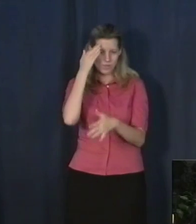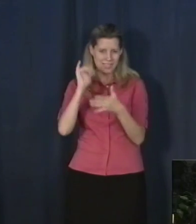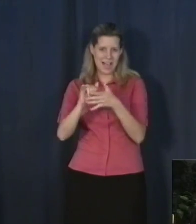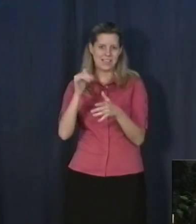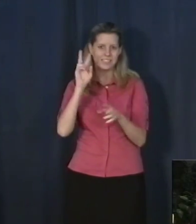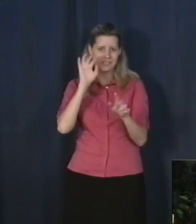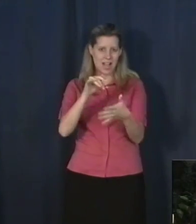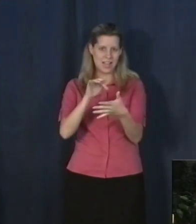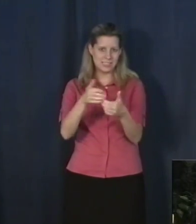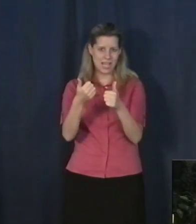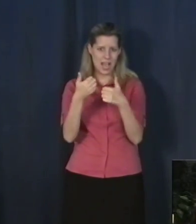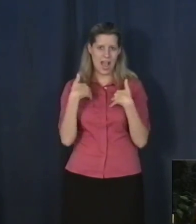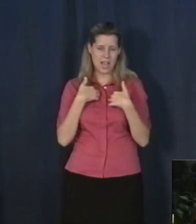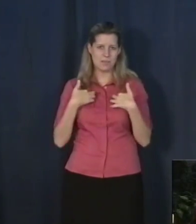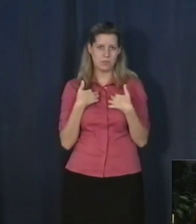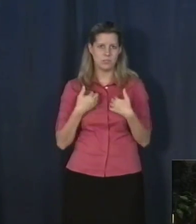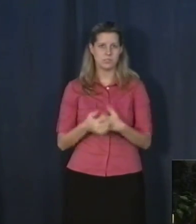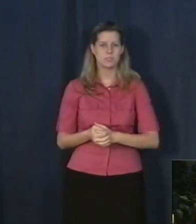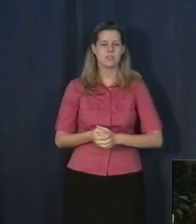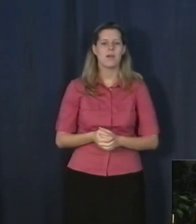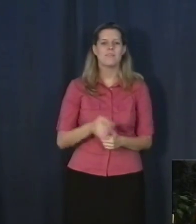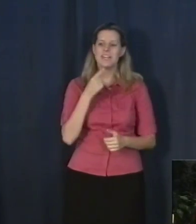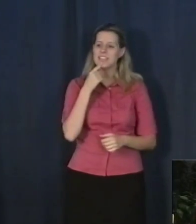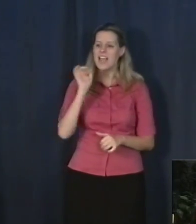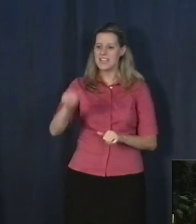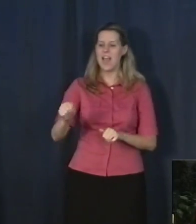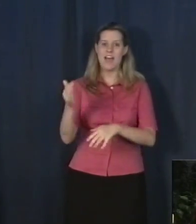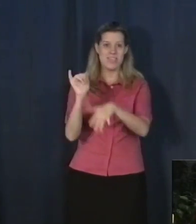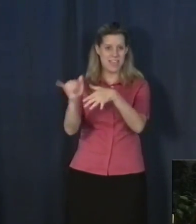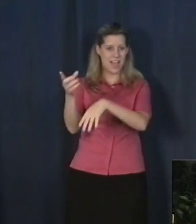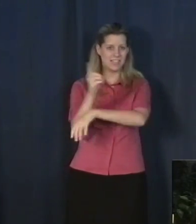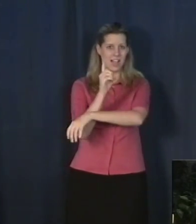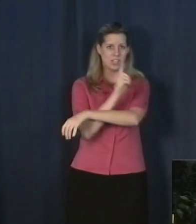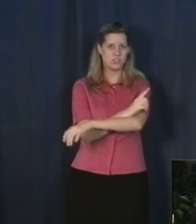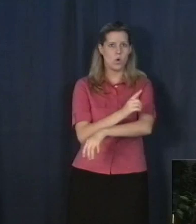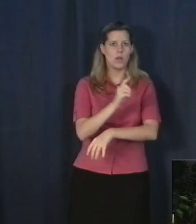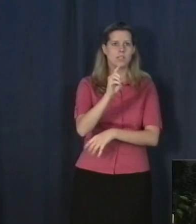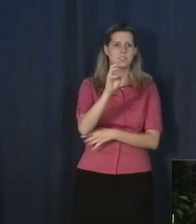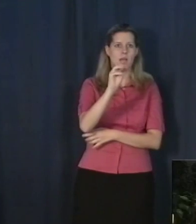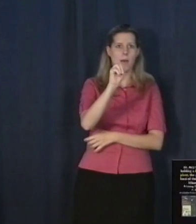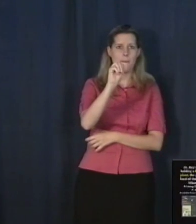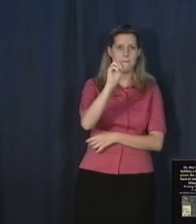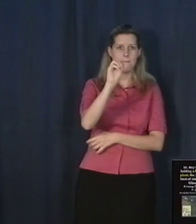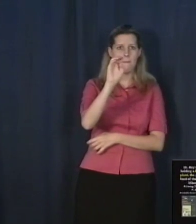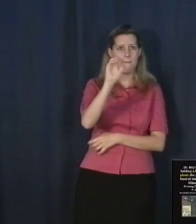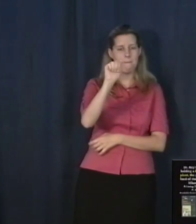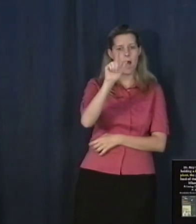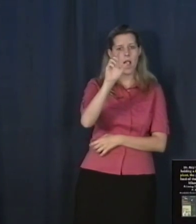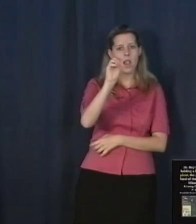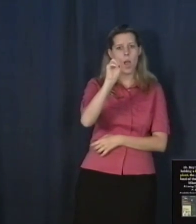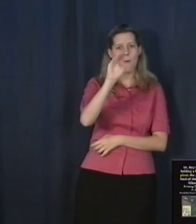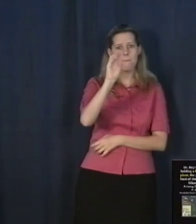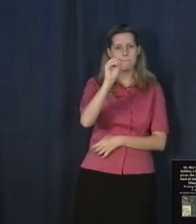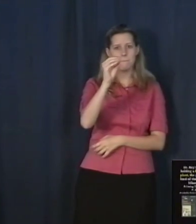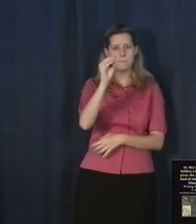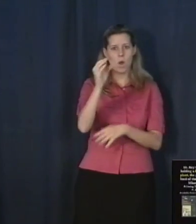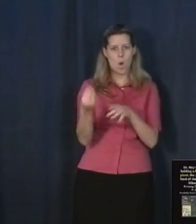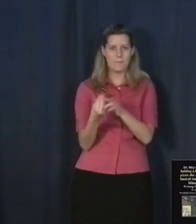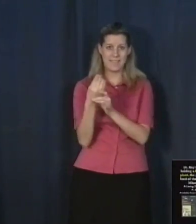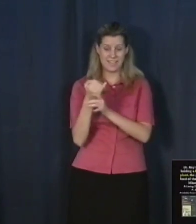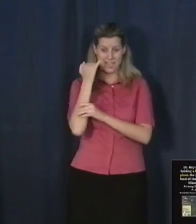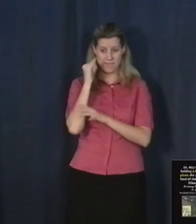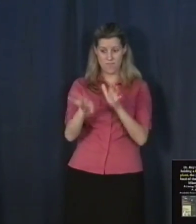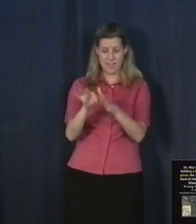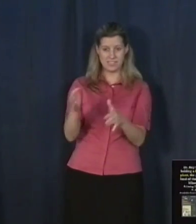Dr. Mackel went there and the natives said, oh yeah, Mokele Mbembe's favorite food is malombo plant. If you find some of these plants along the